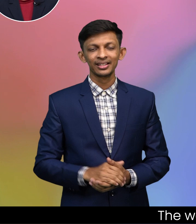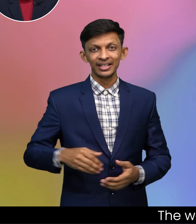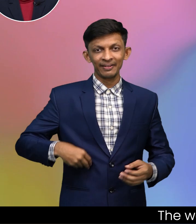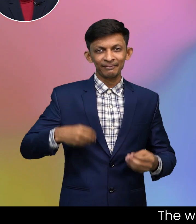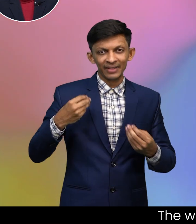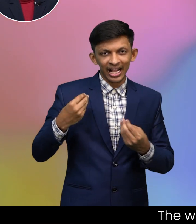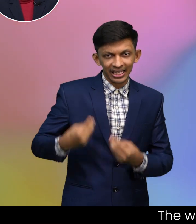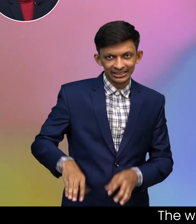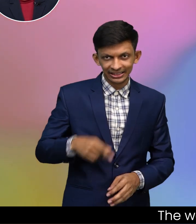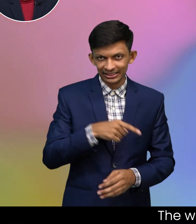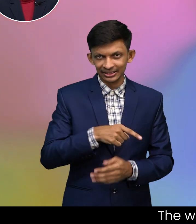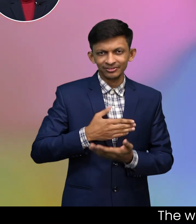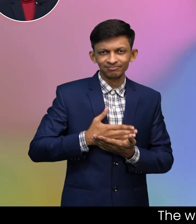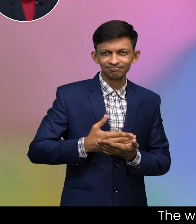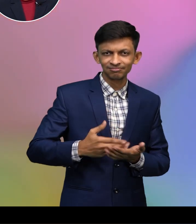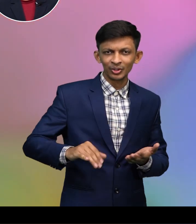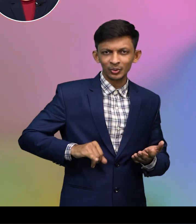system.